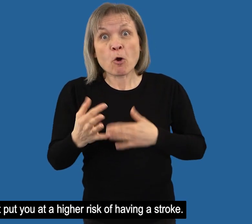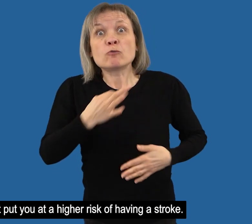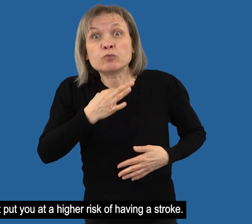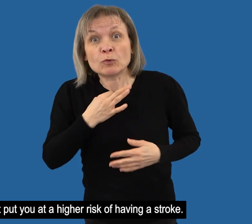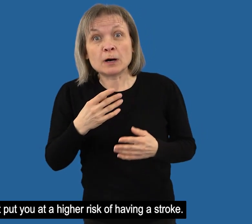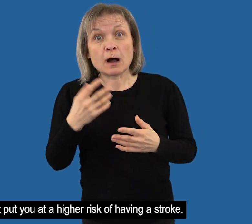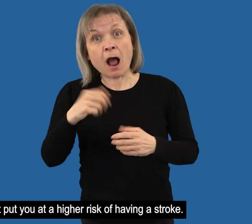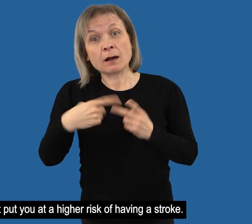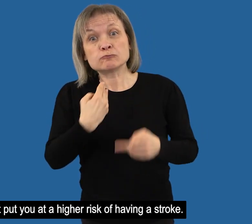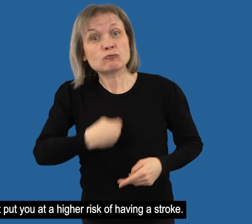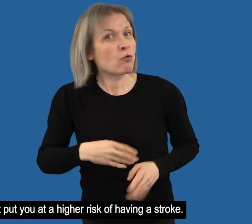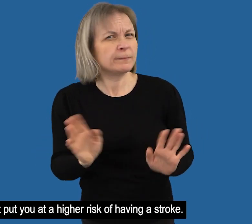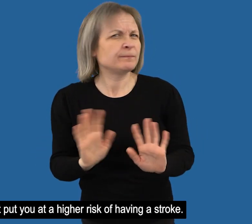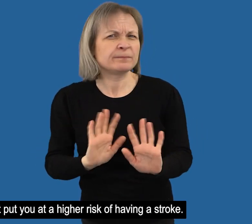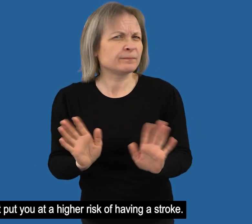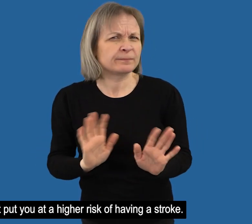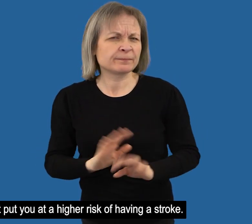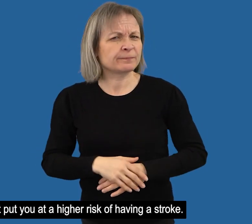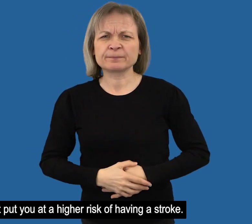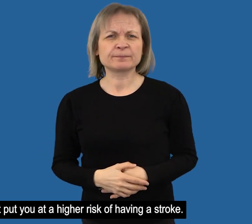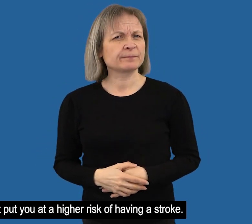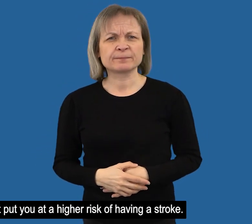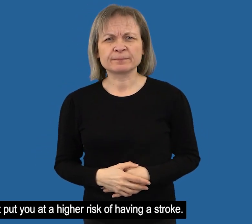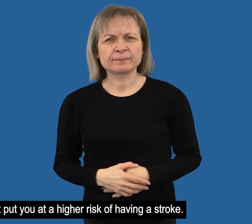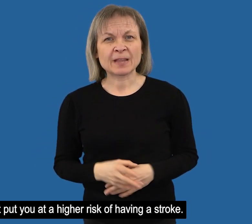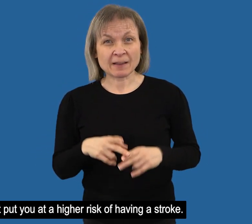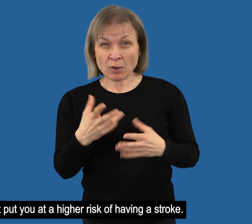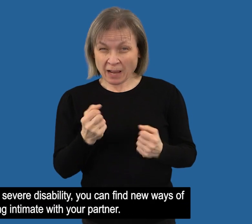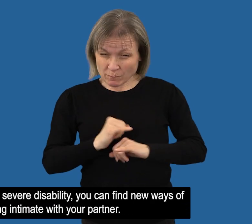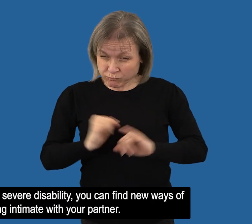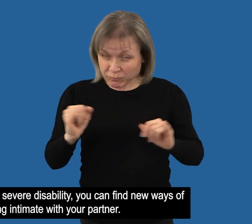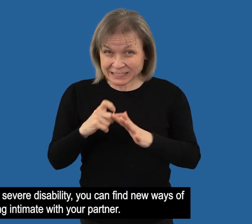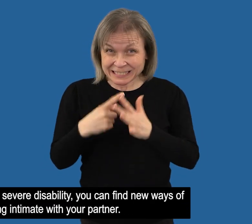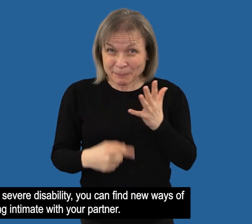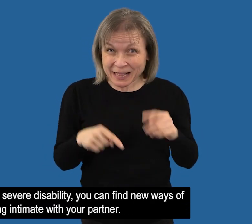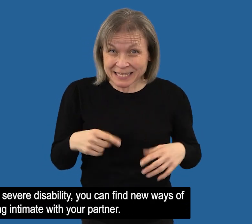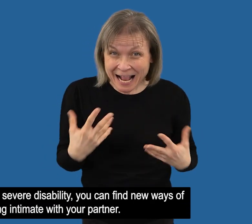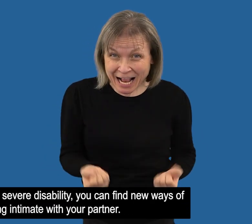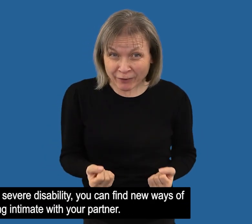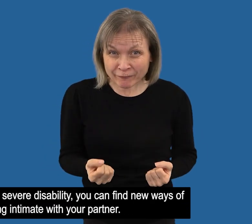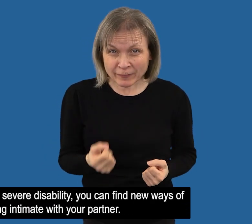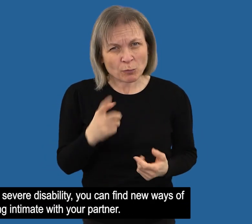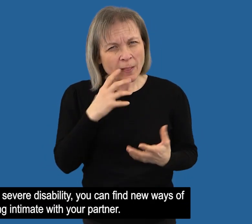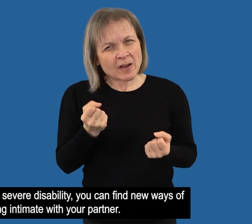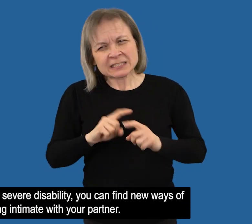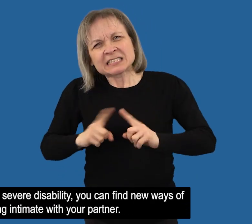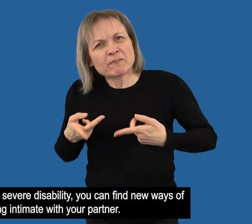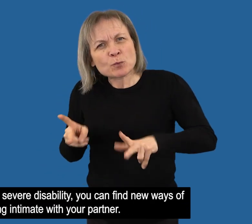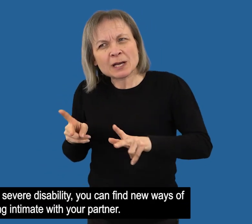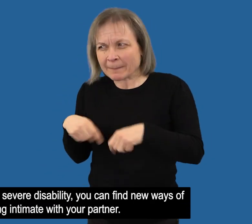Having sex will not put you at higher risk of having a stroke. Even if you have a severe disability, you can find